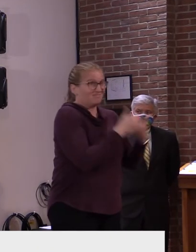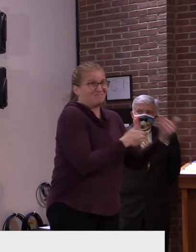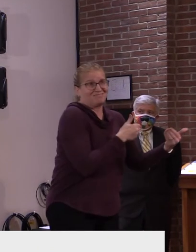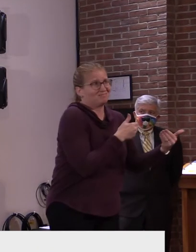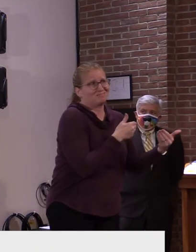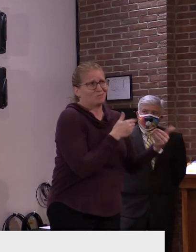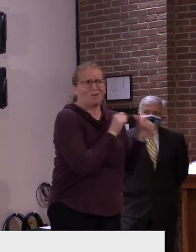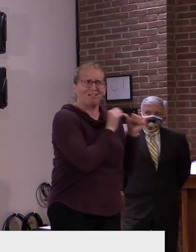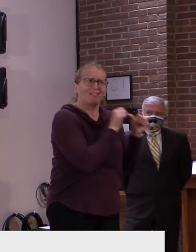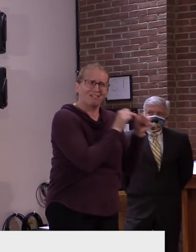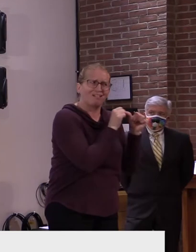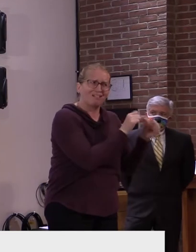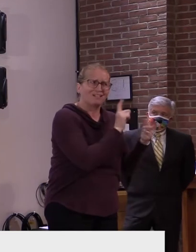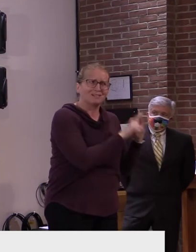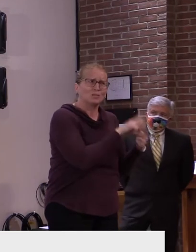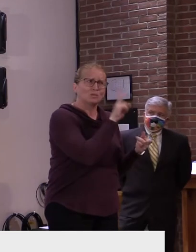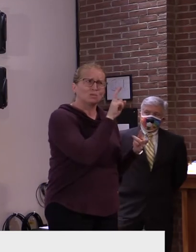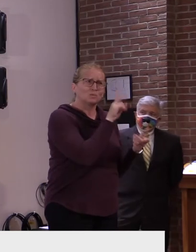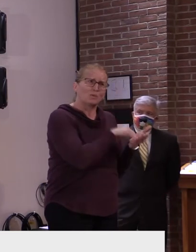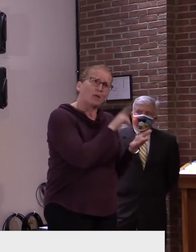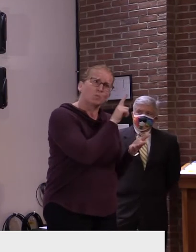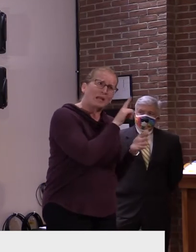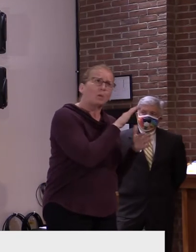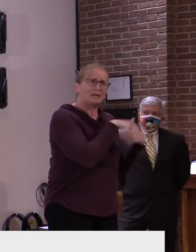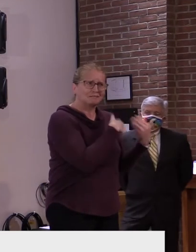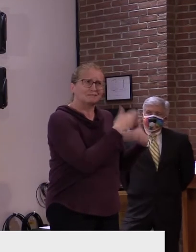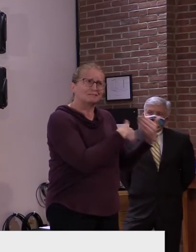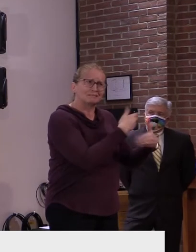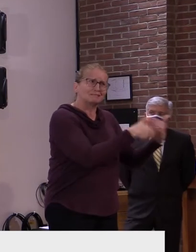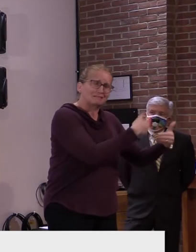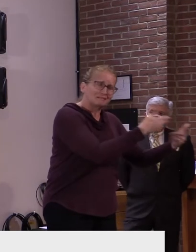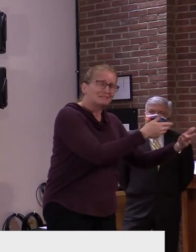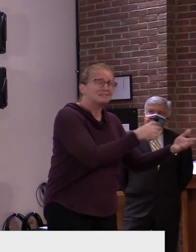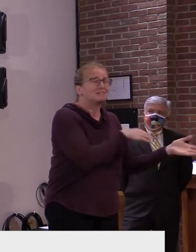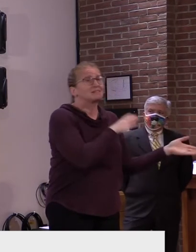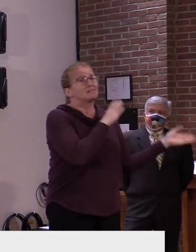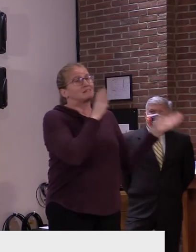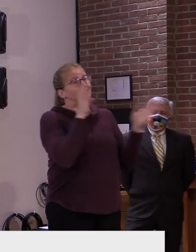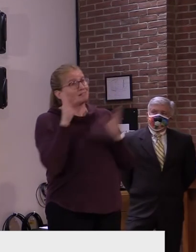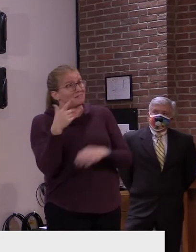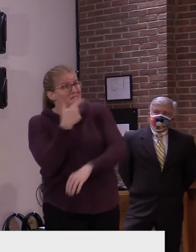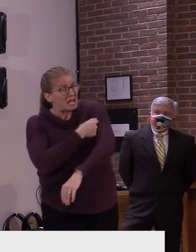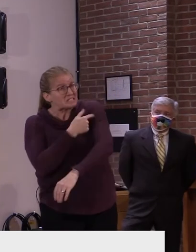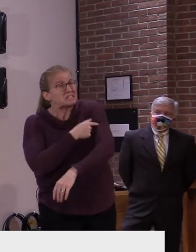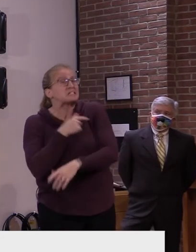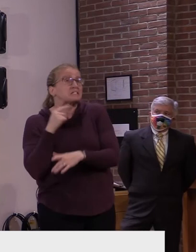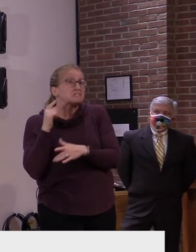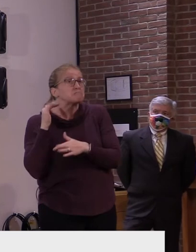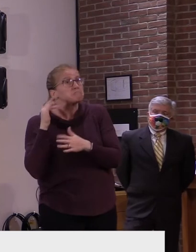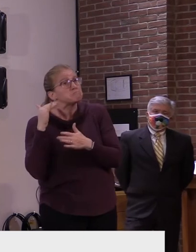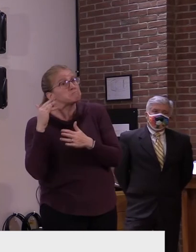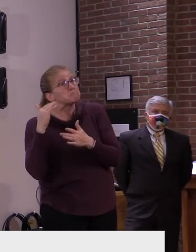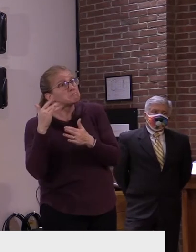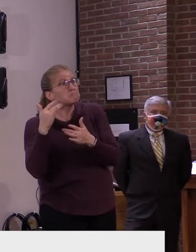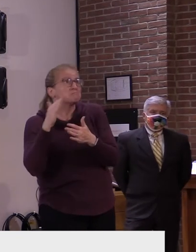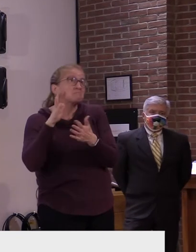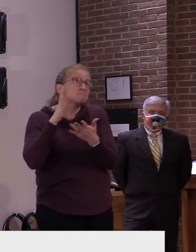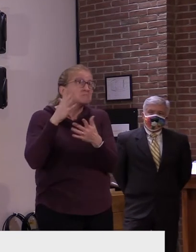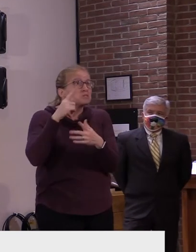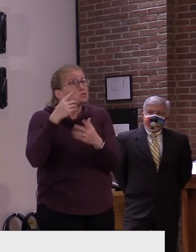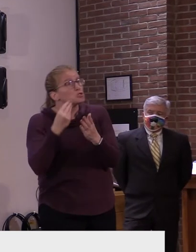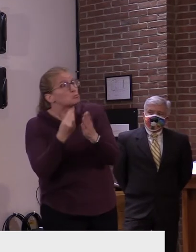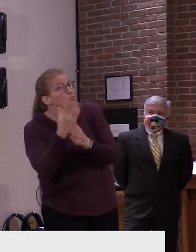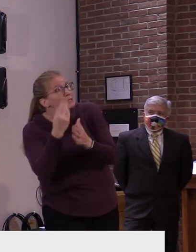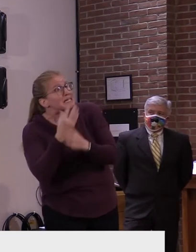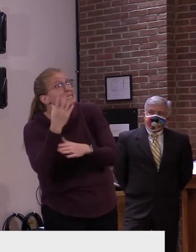optimistically and then into the summer the vast majority of the population may have some access to a vaccine that's